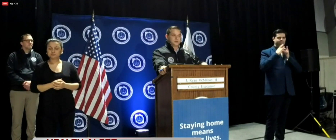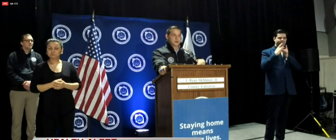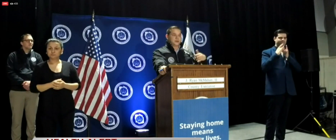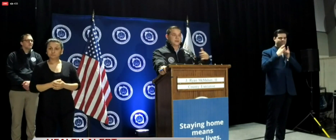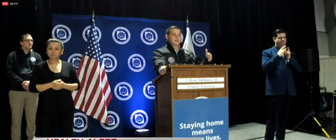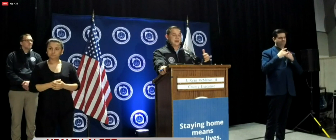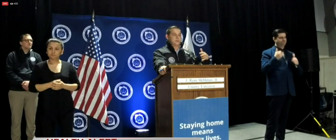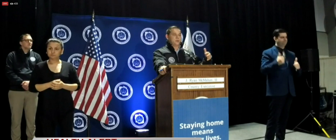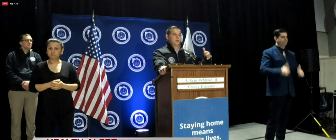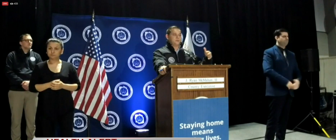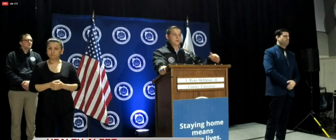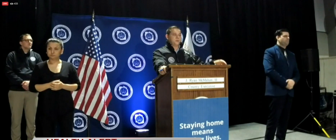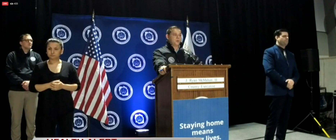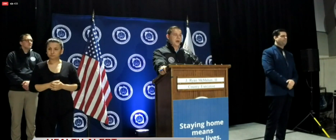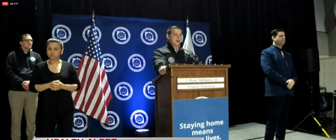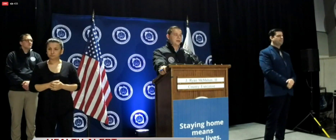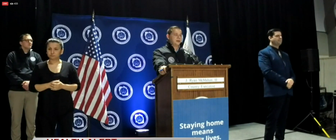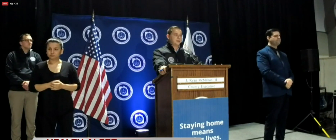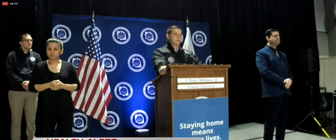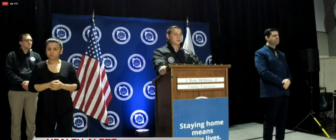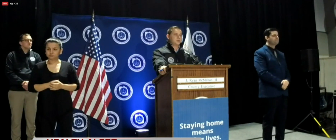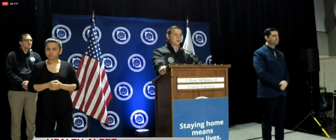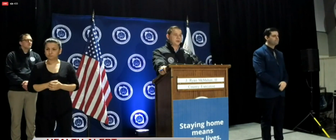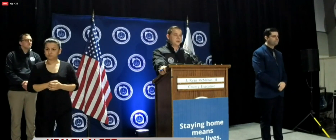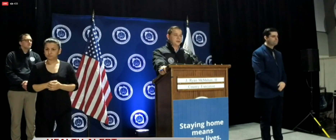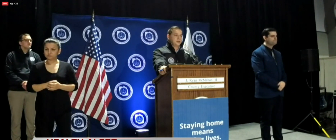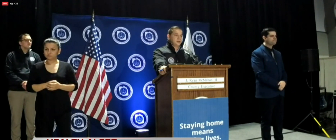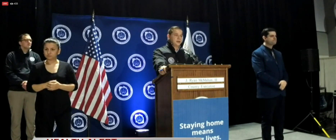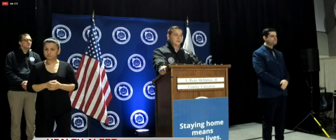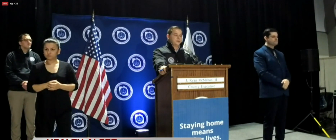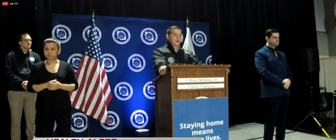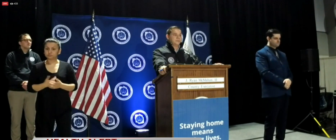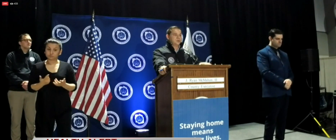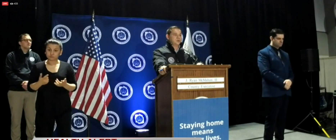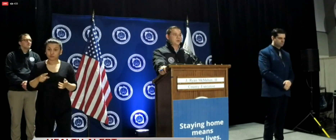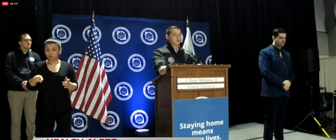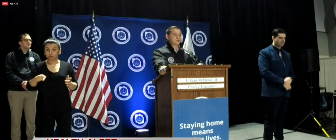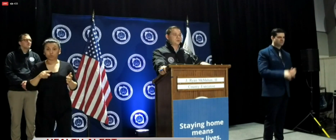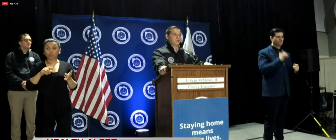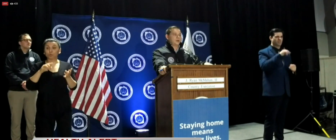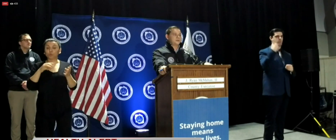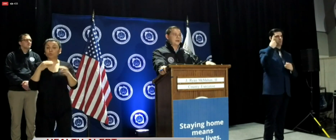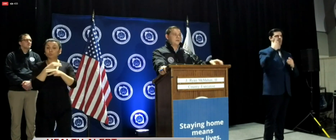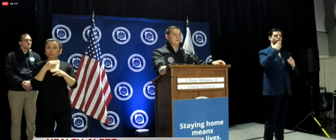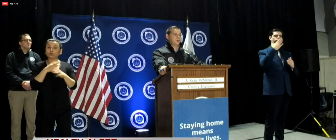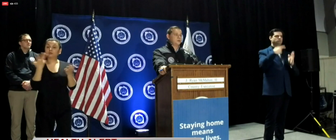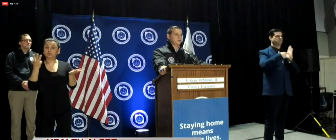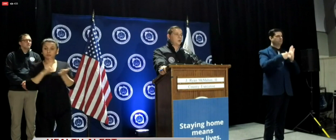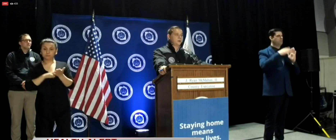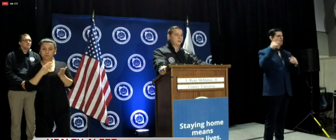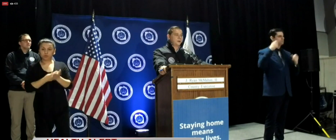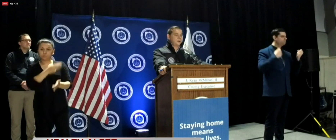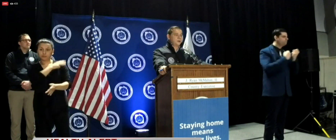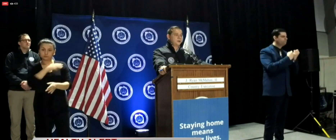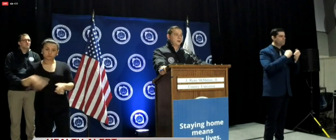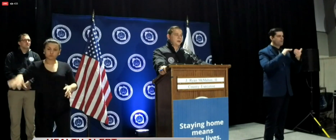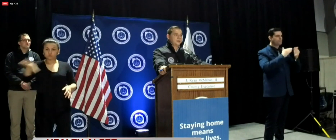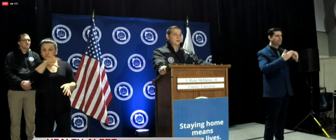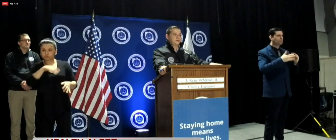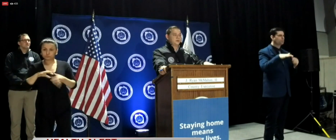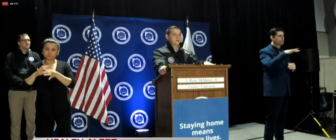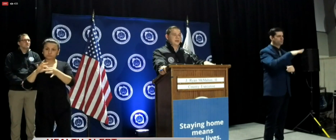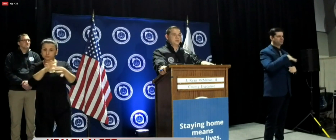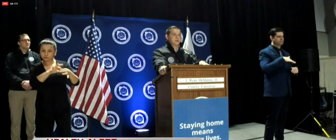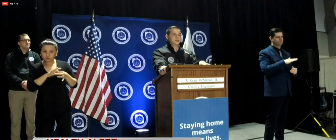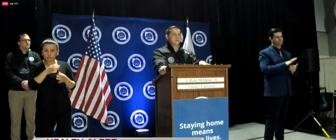It's just another example of people rallying in this community, and for them to do this twice now for us in 1 year. They